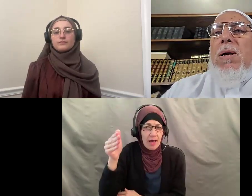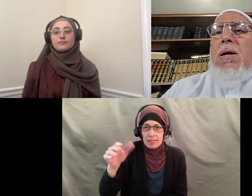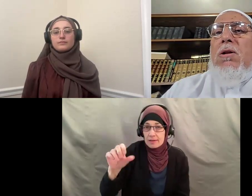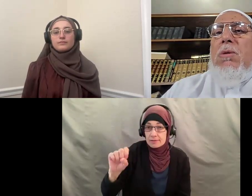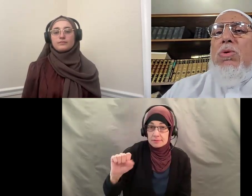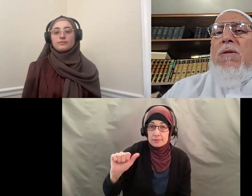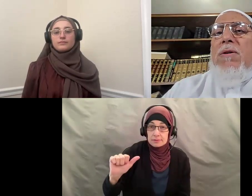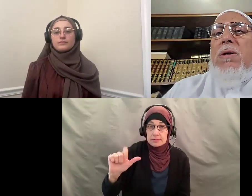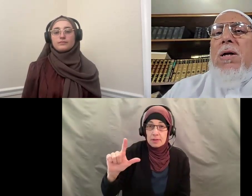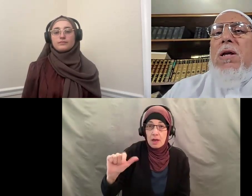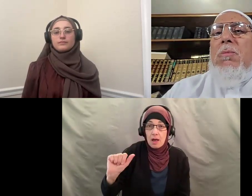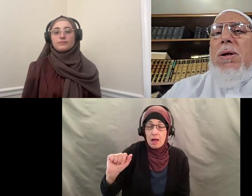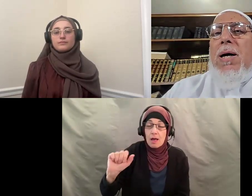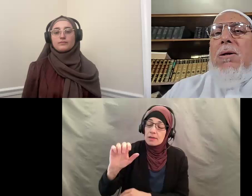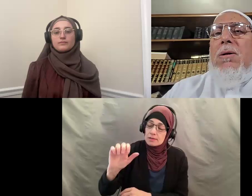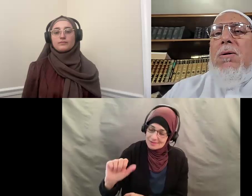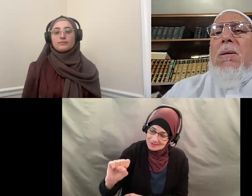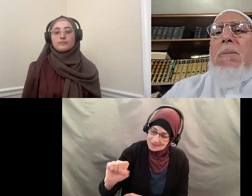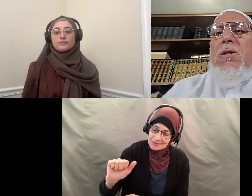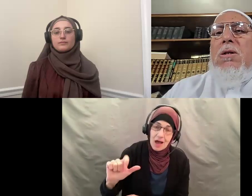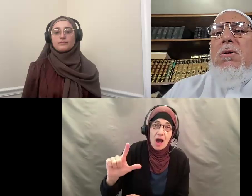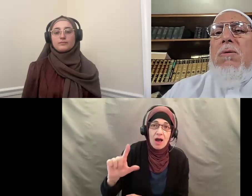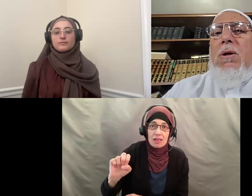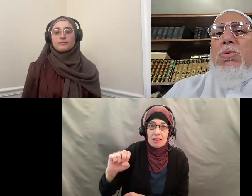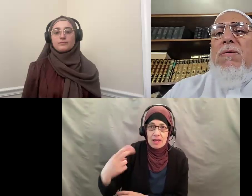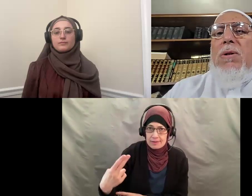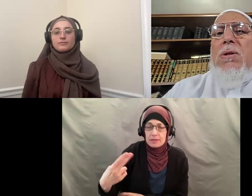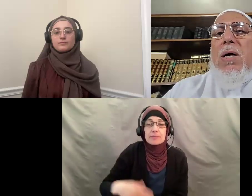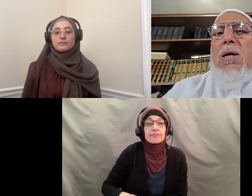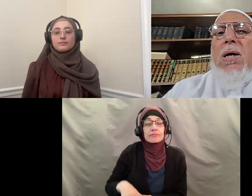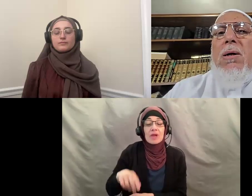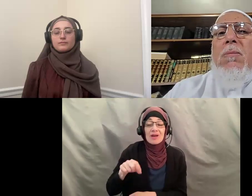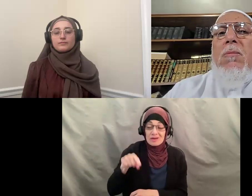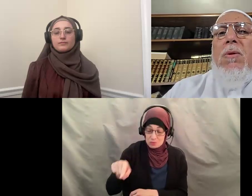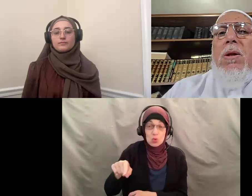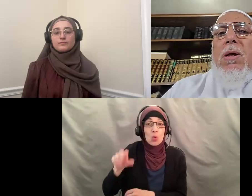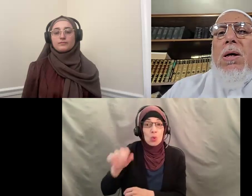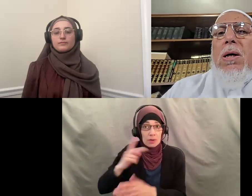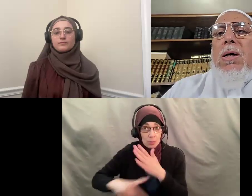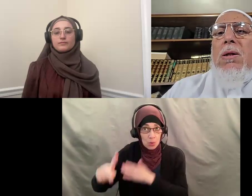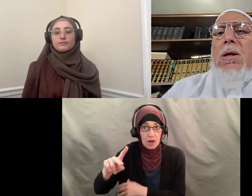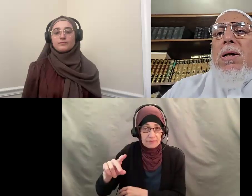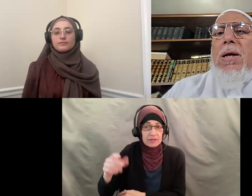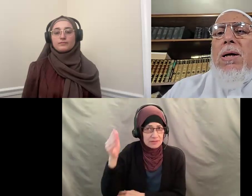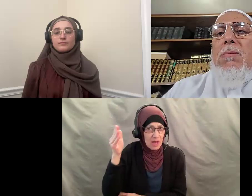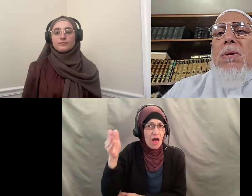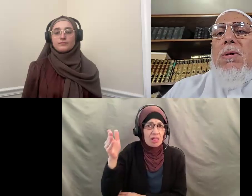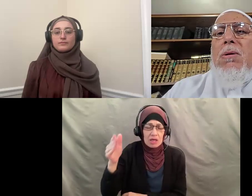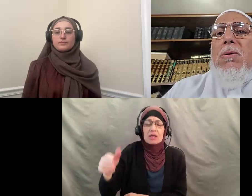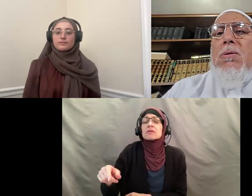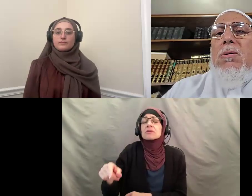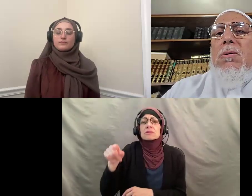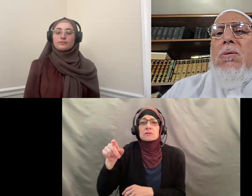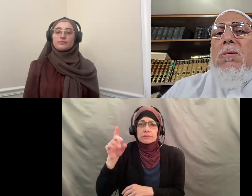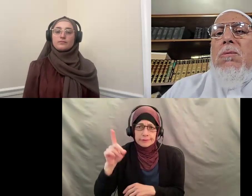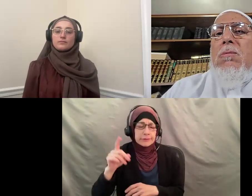They belied their prophet and they belied the message of their prophet Saleh, and they claimed